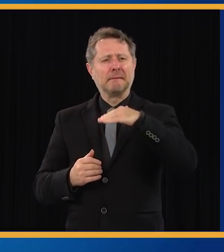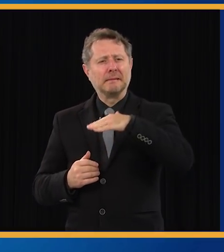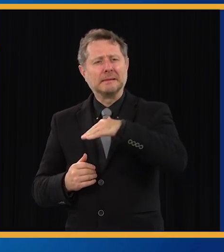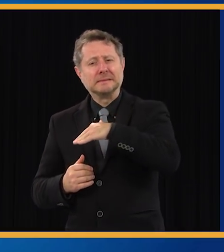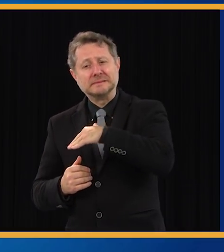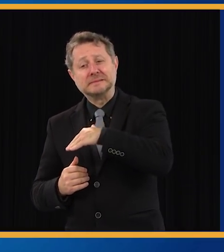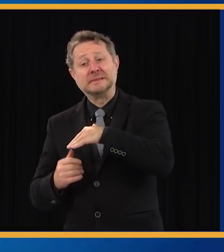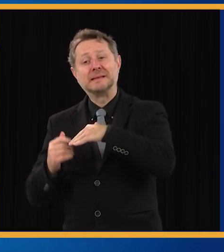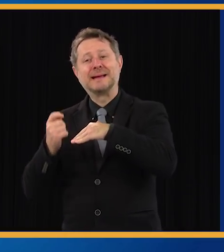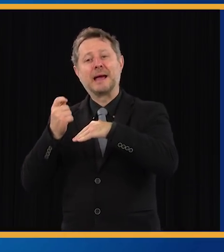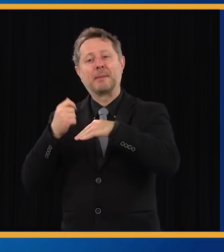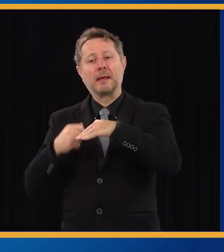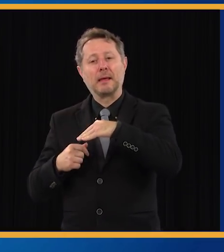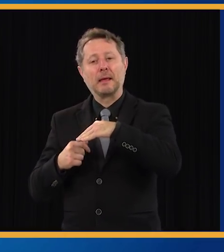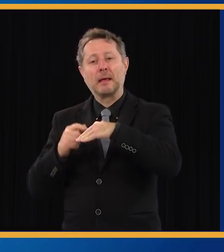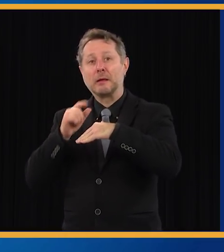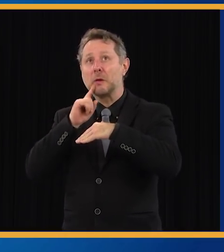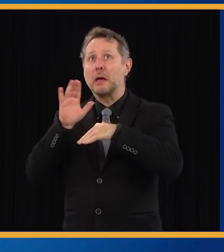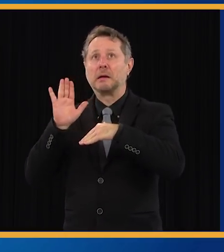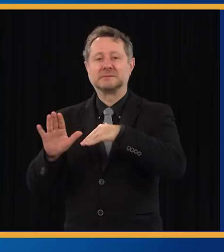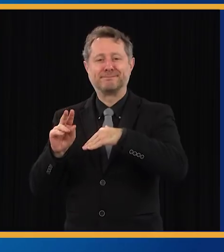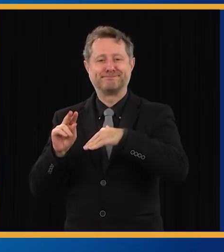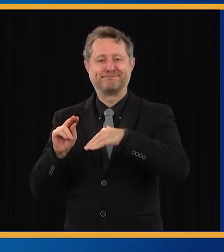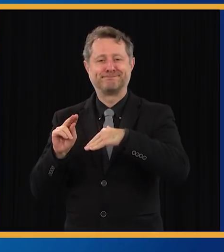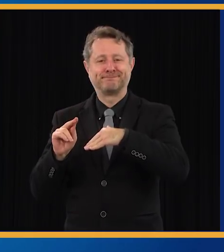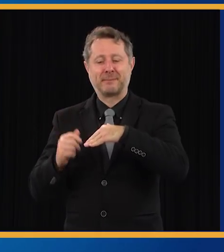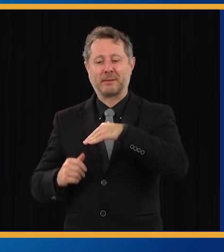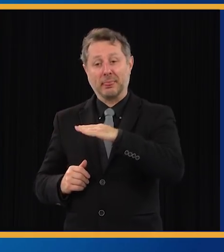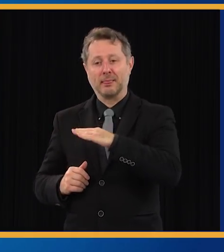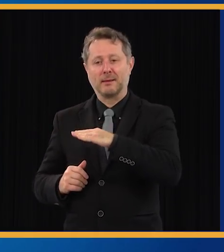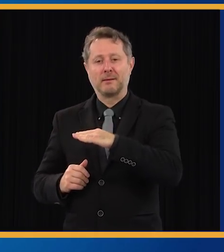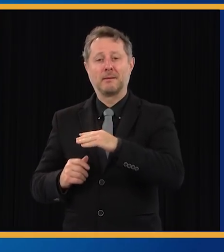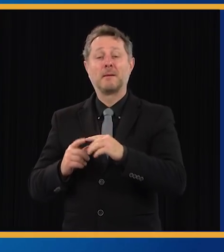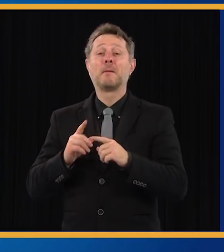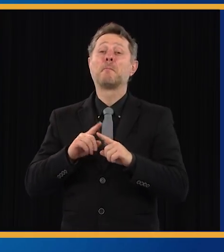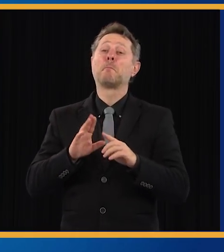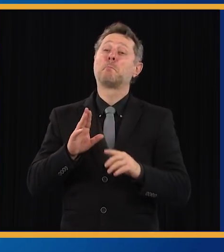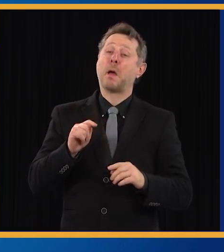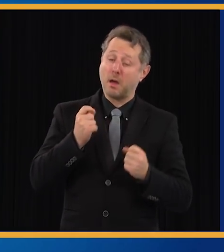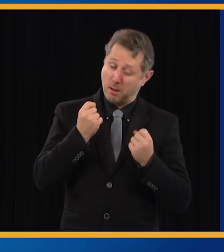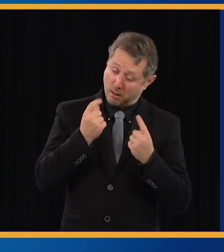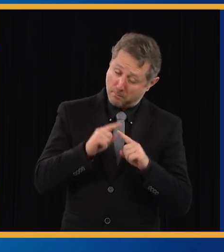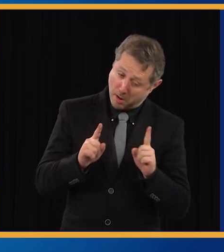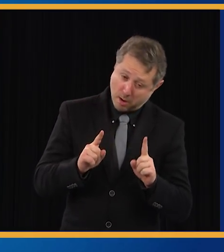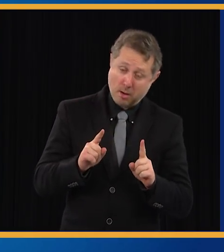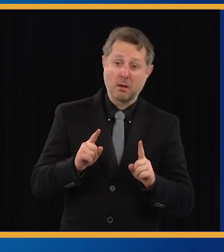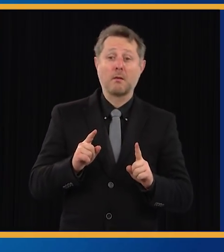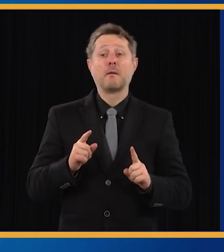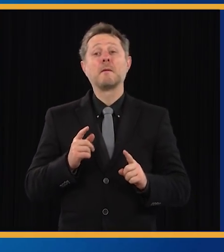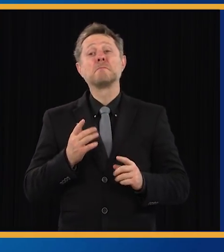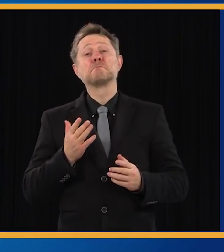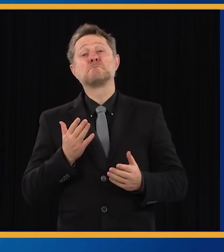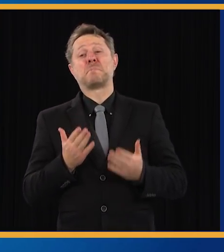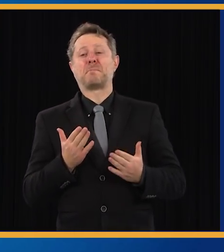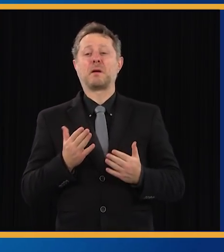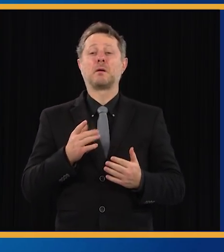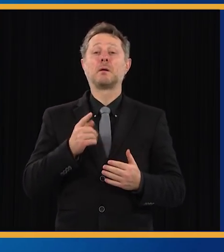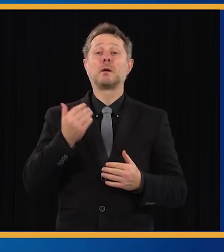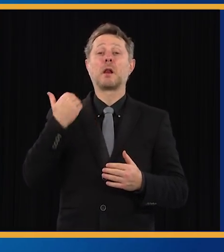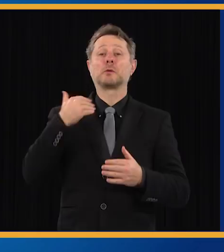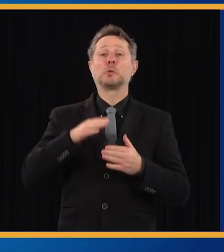great, but flat may be a reaction to the weekend.